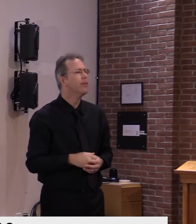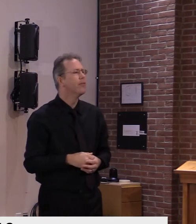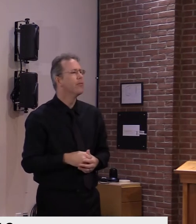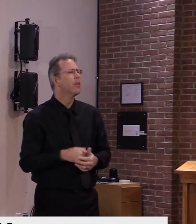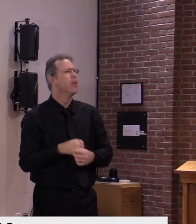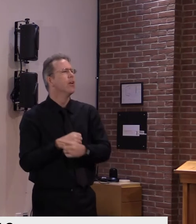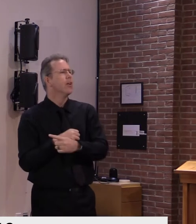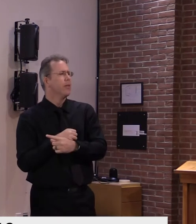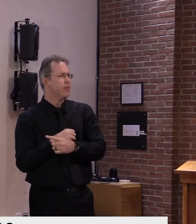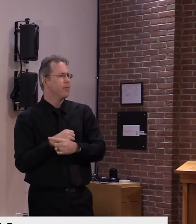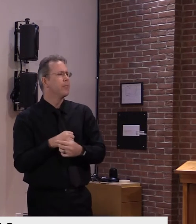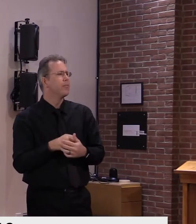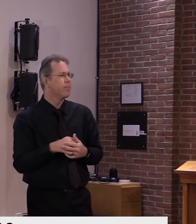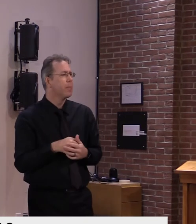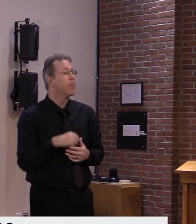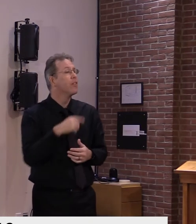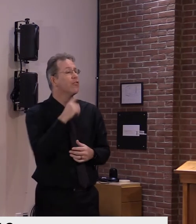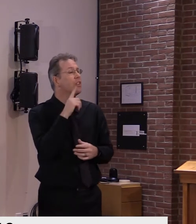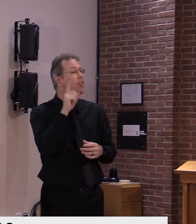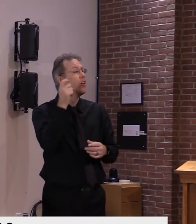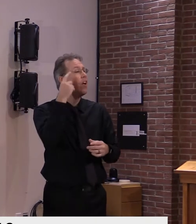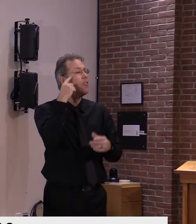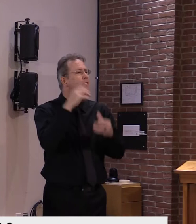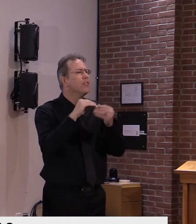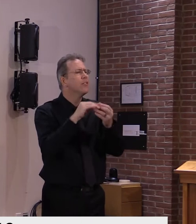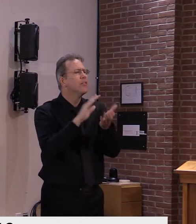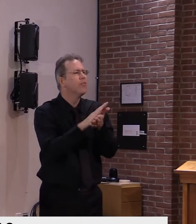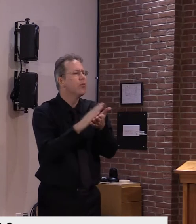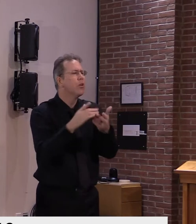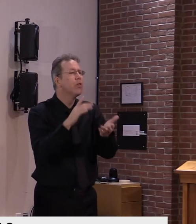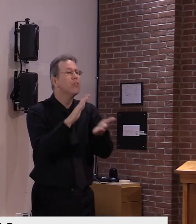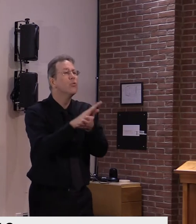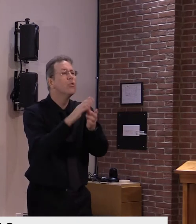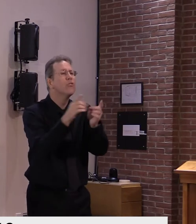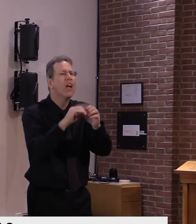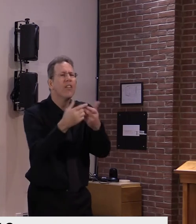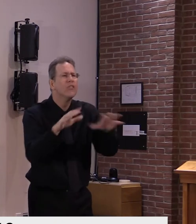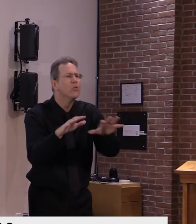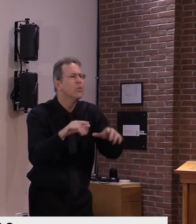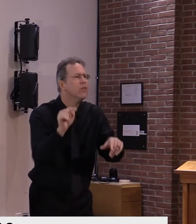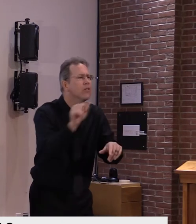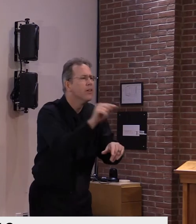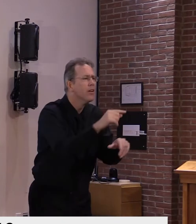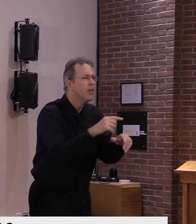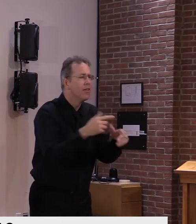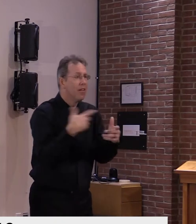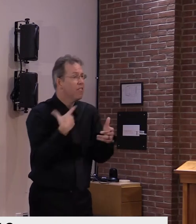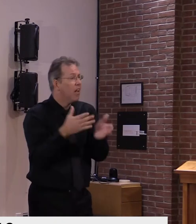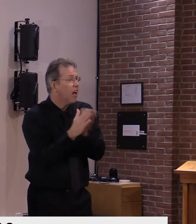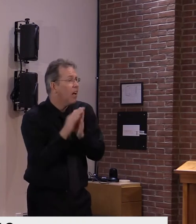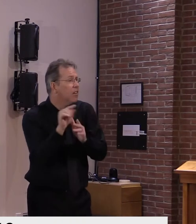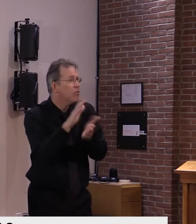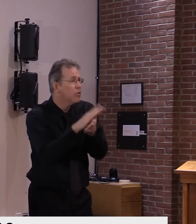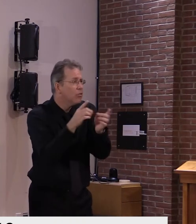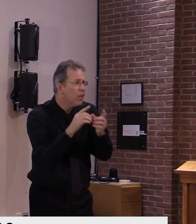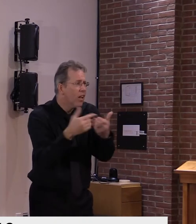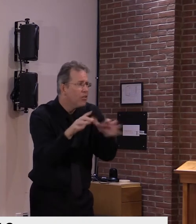implementing that. Particularly, I heard from superintendents who were struggling with the idea that some parents might be less than